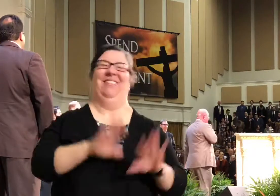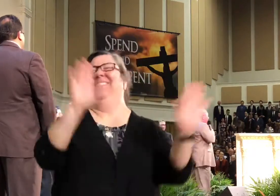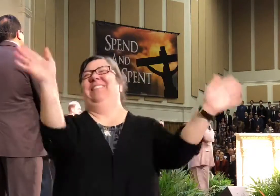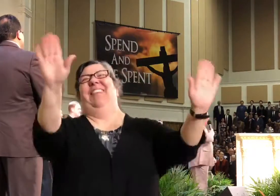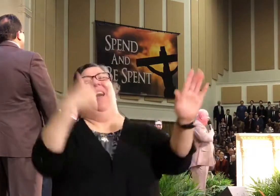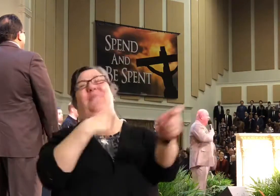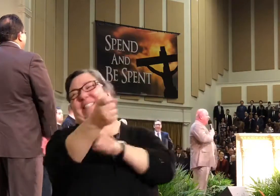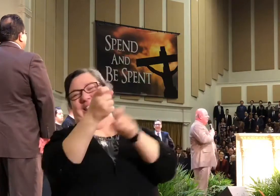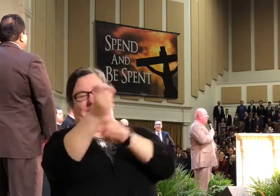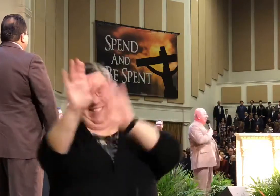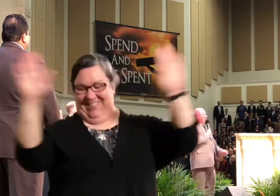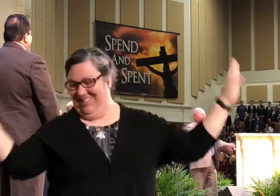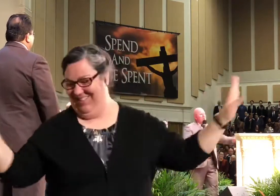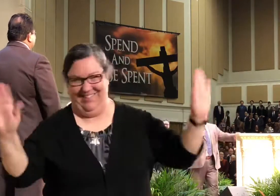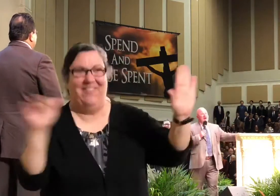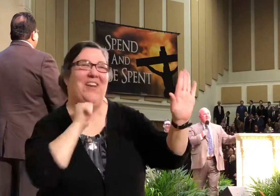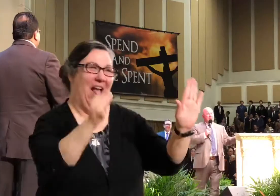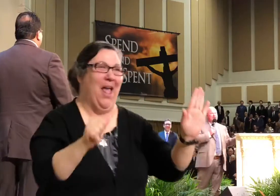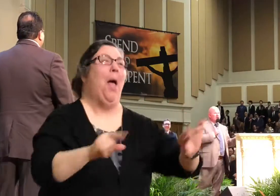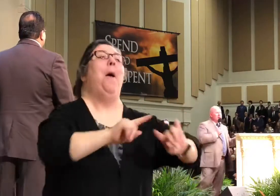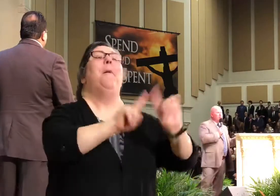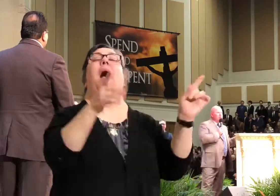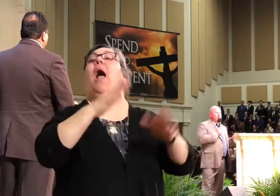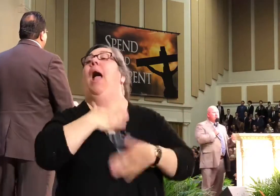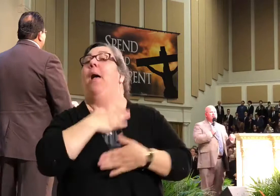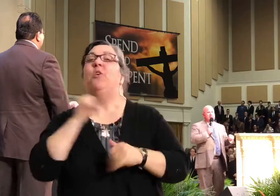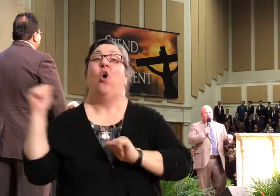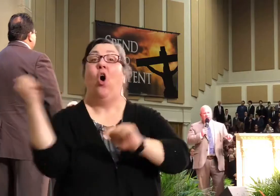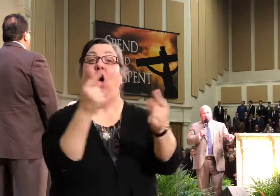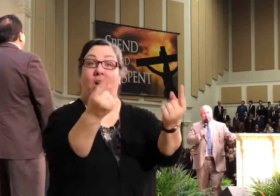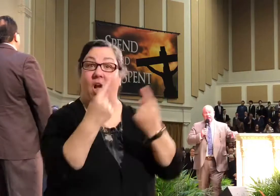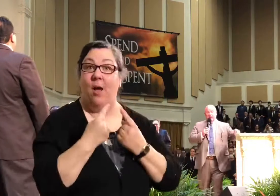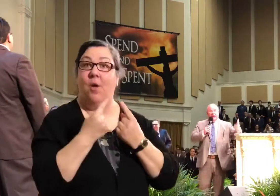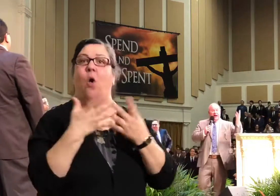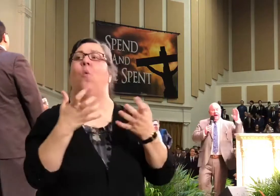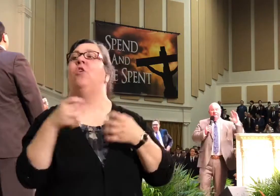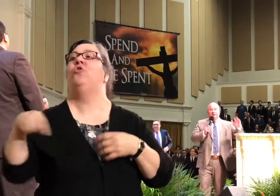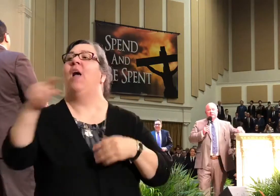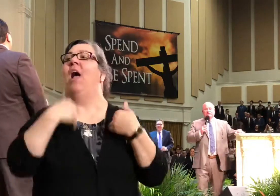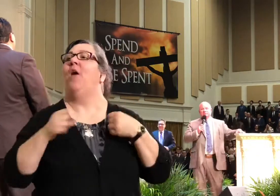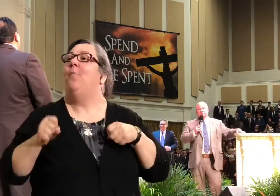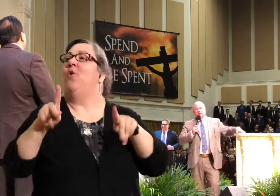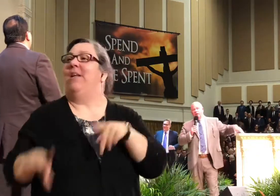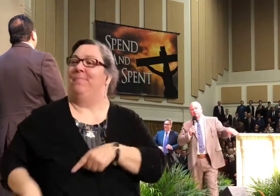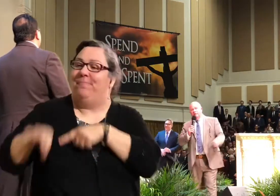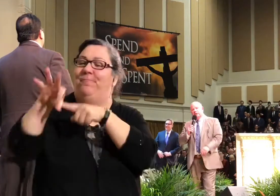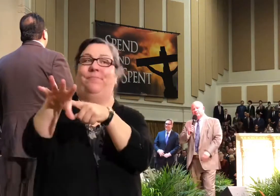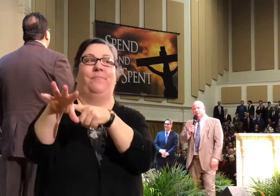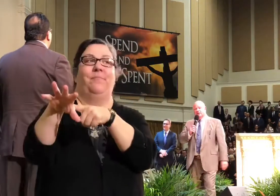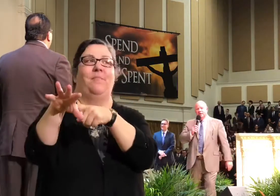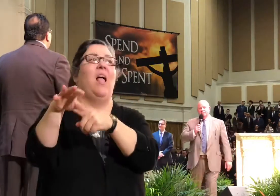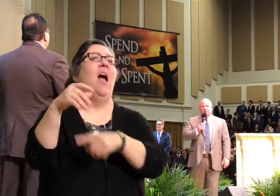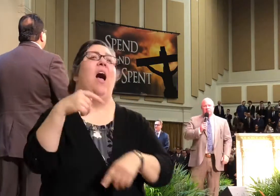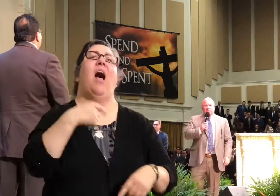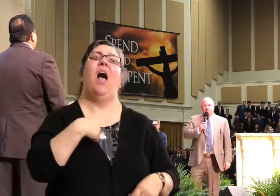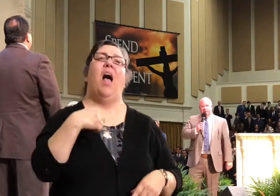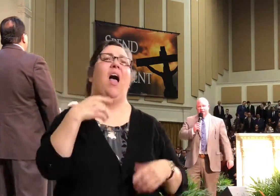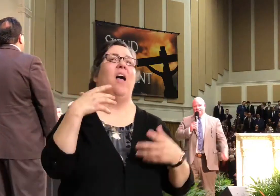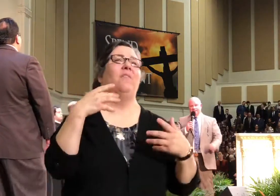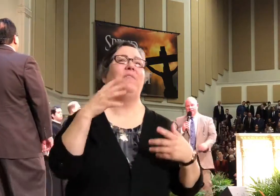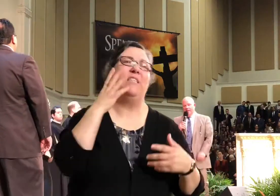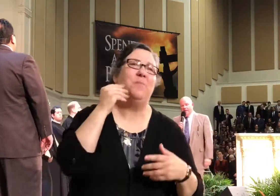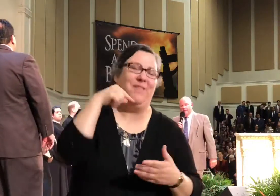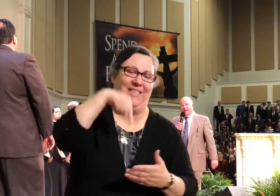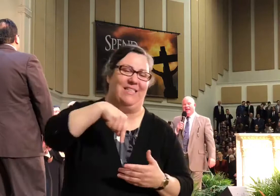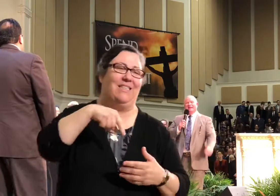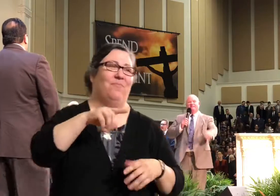No, we're not going to do that. But we are happy you're here, and we do want to give you an opportunity to give. I've done this all over the country, and it works pretty